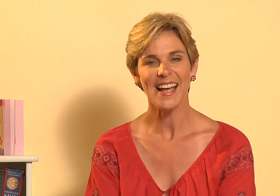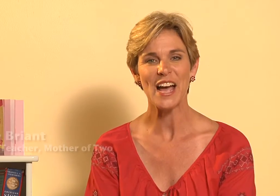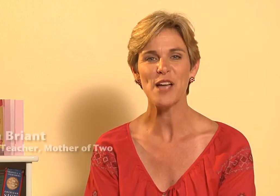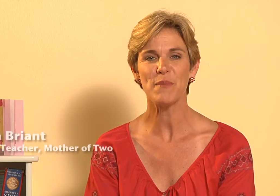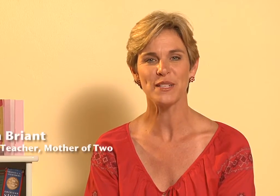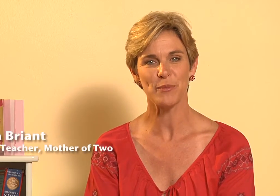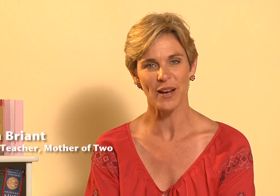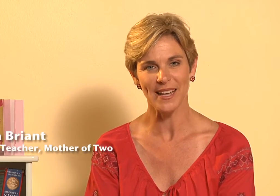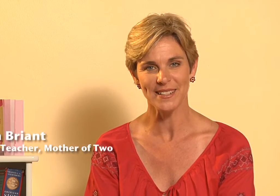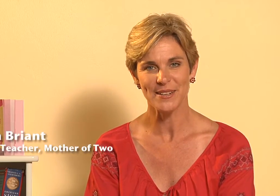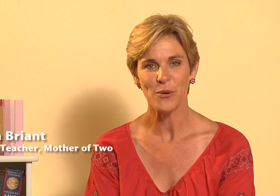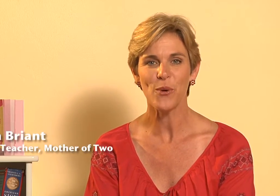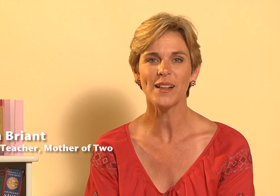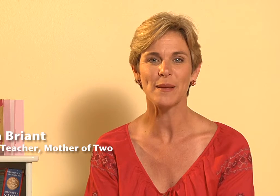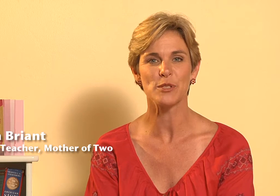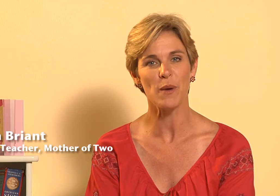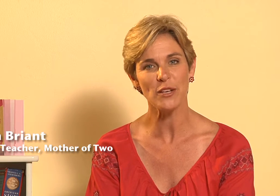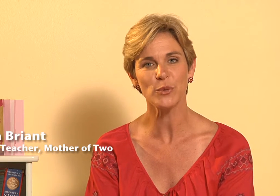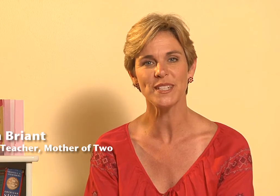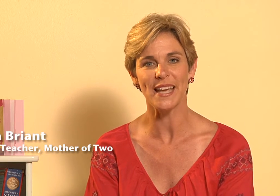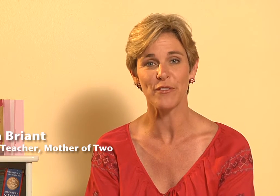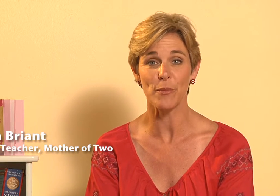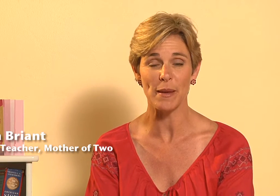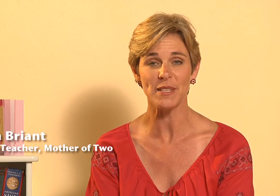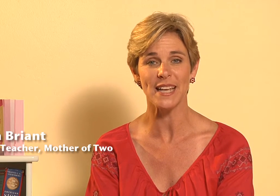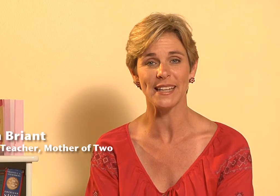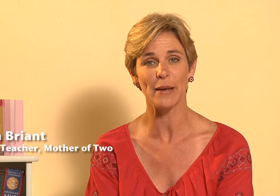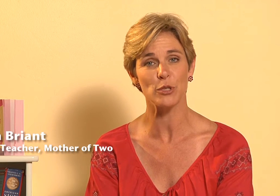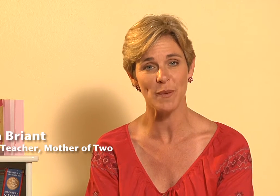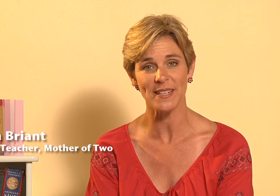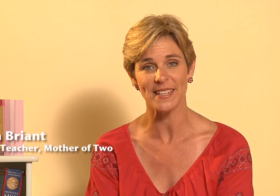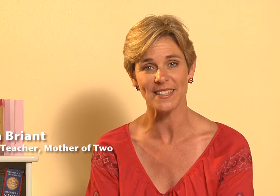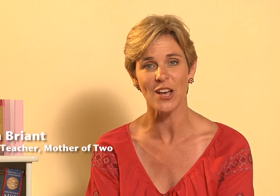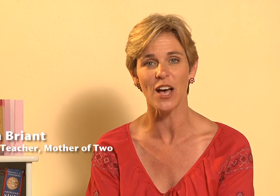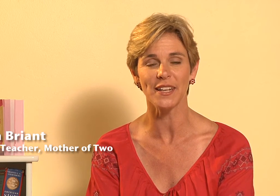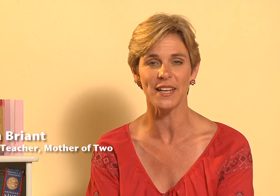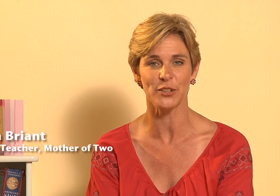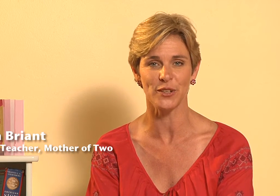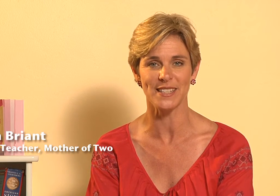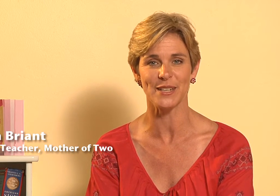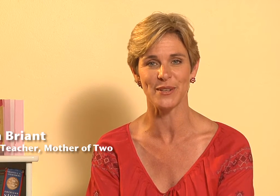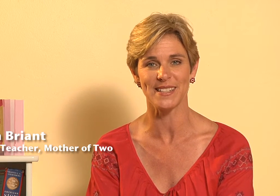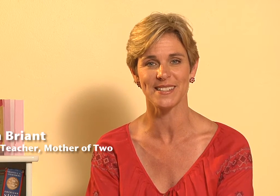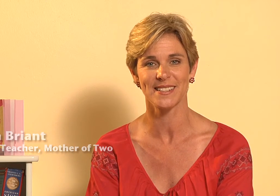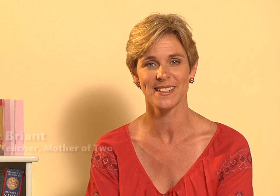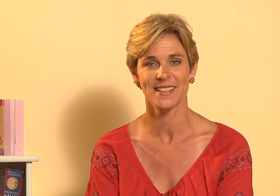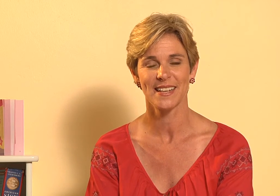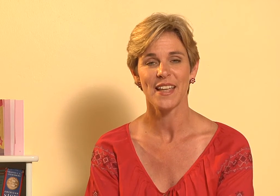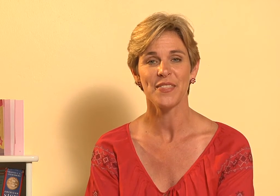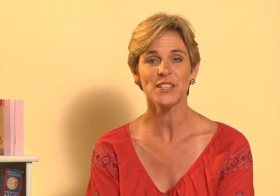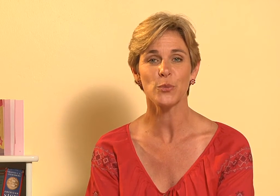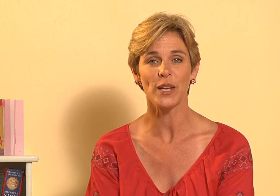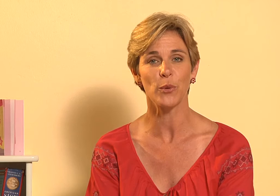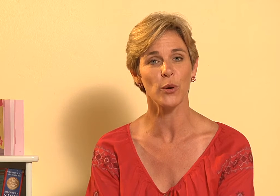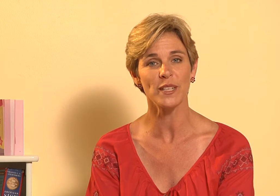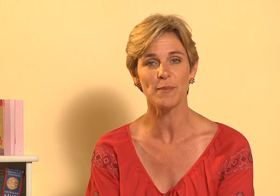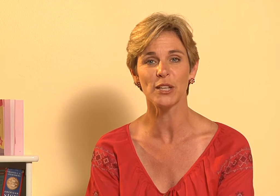Hi, I'm Monta Briant. Welcome to Module 10 of the Baby Sign Language Basics online learning series. This week we're going to be